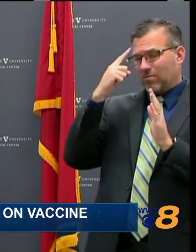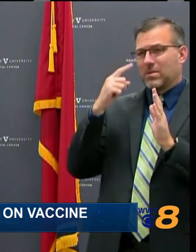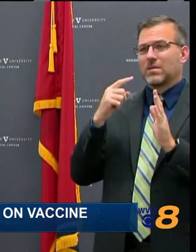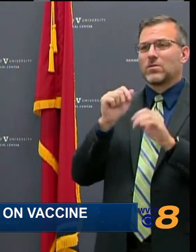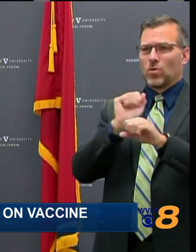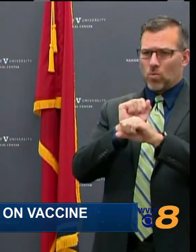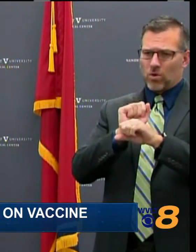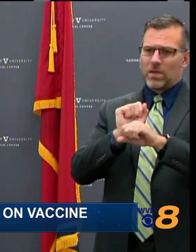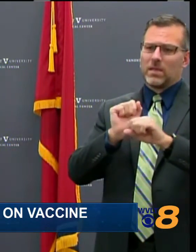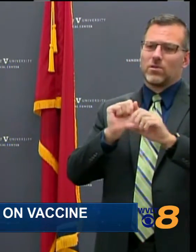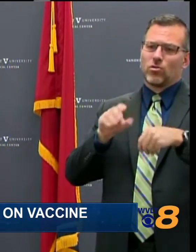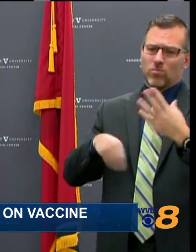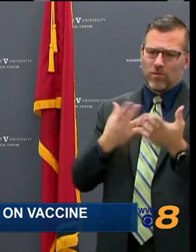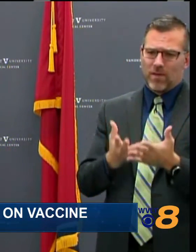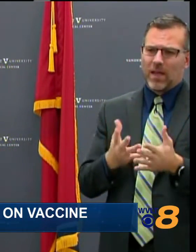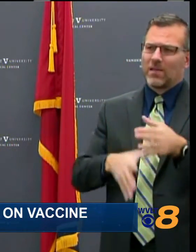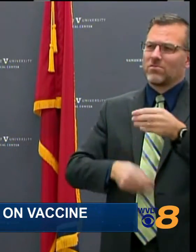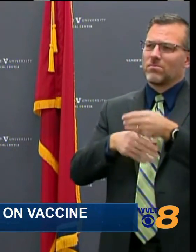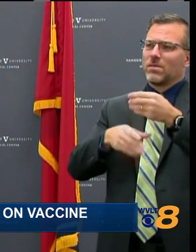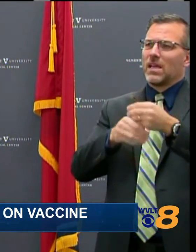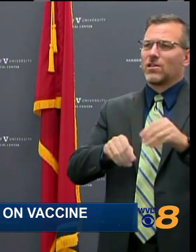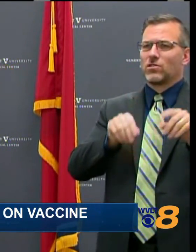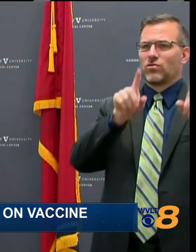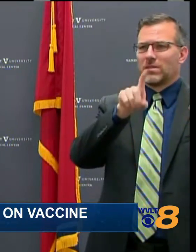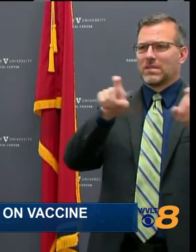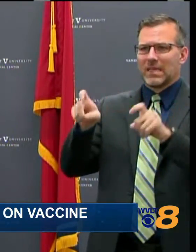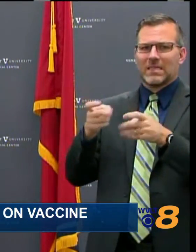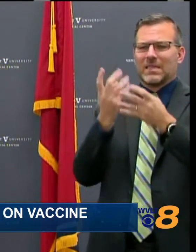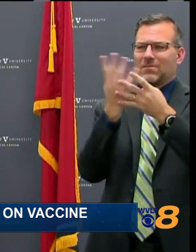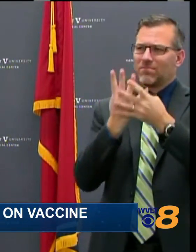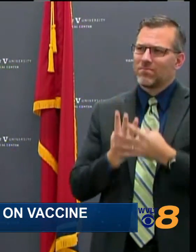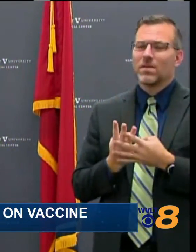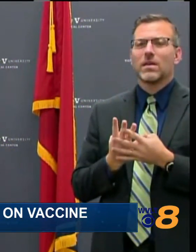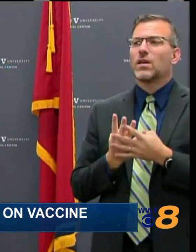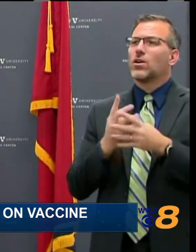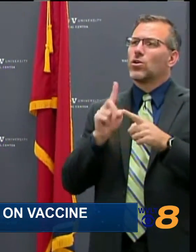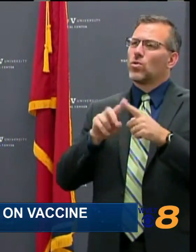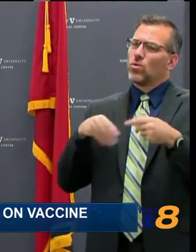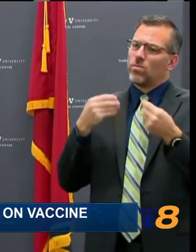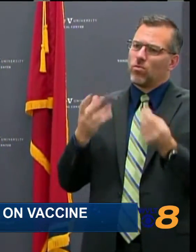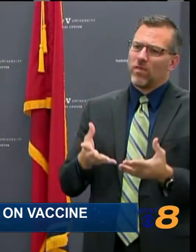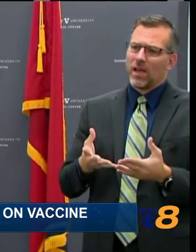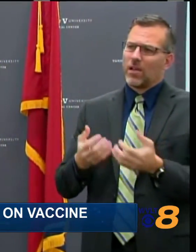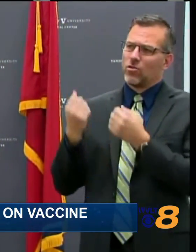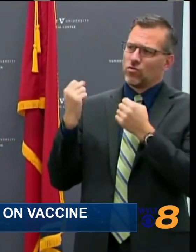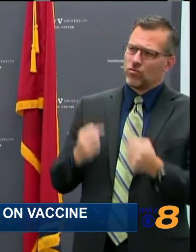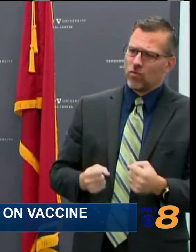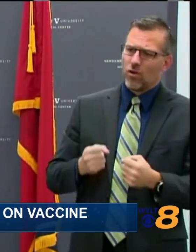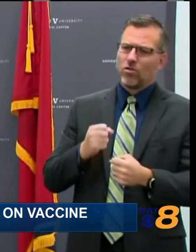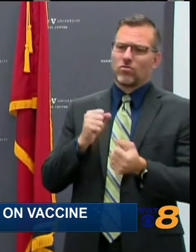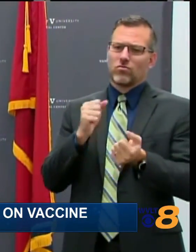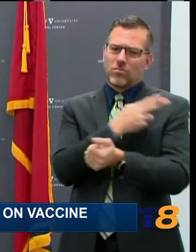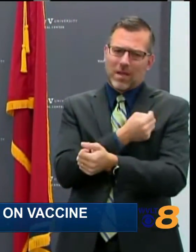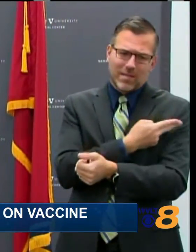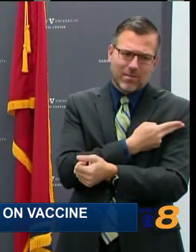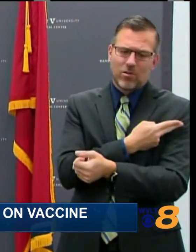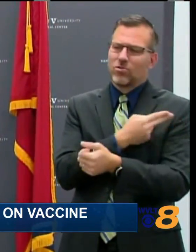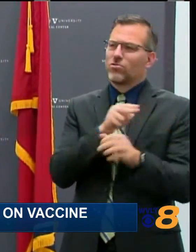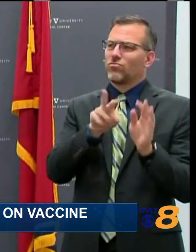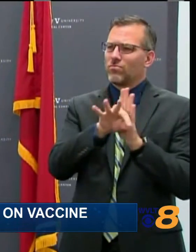and additional types of testing across the state to provide an infrastructure of healthcare capacity, designating